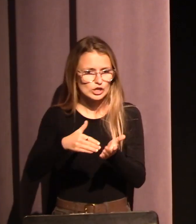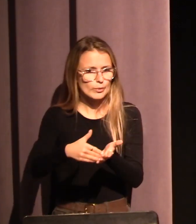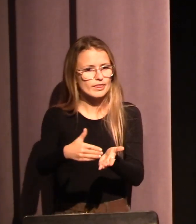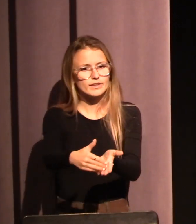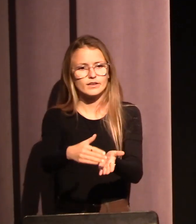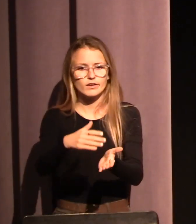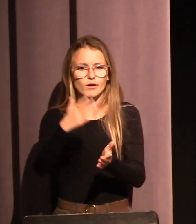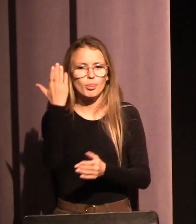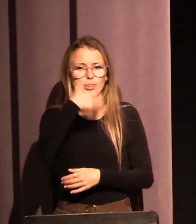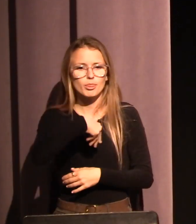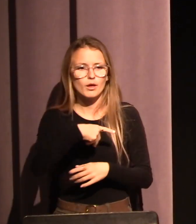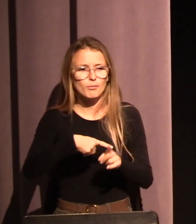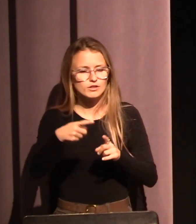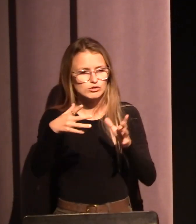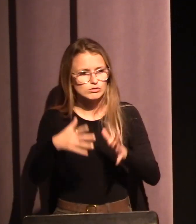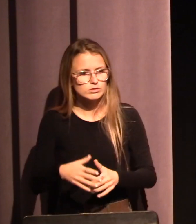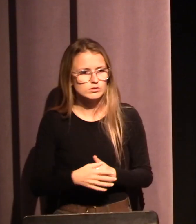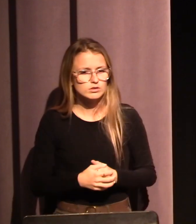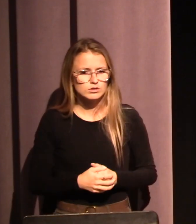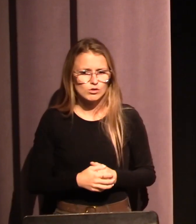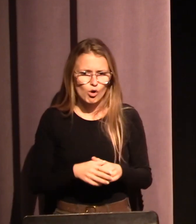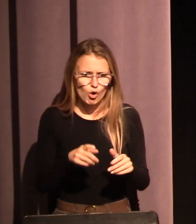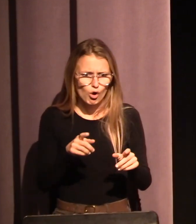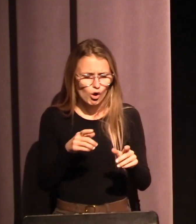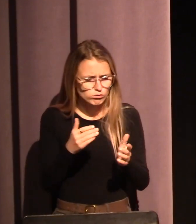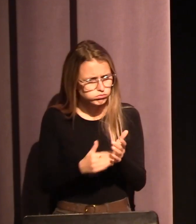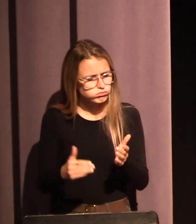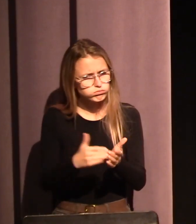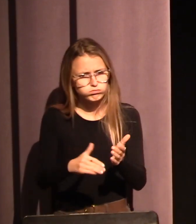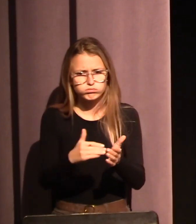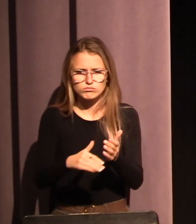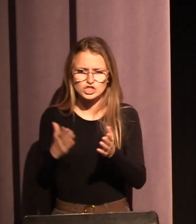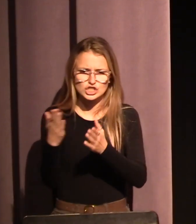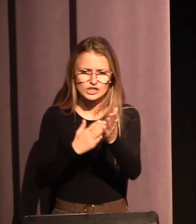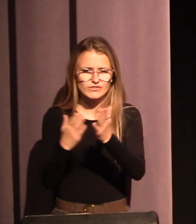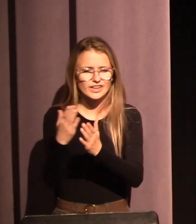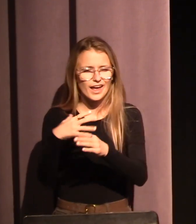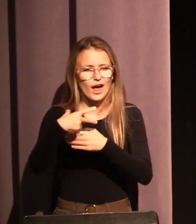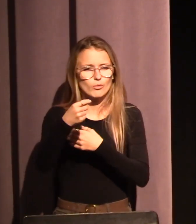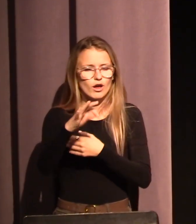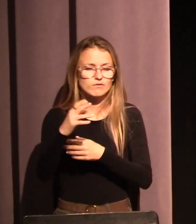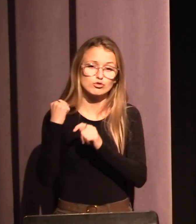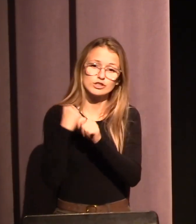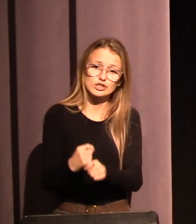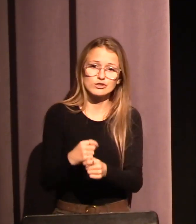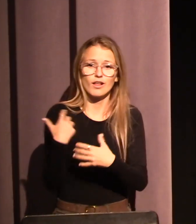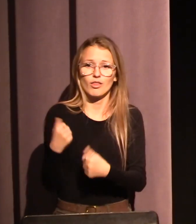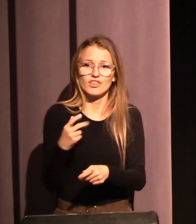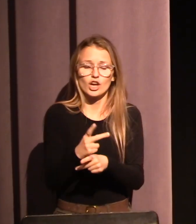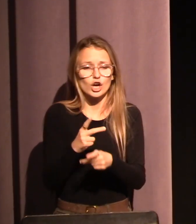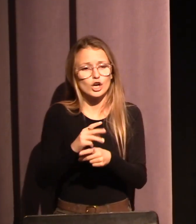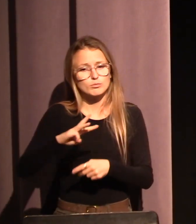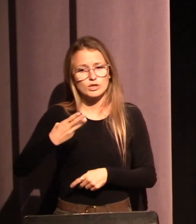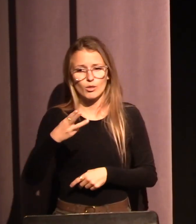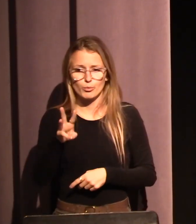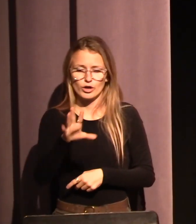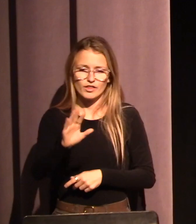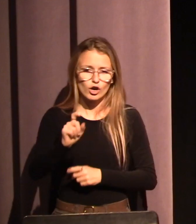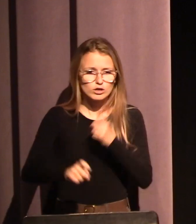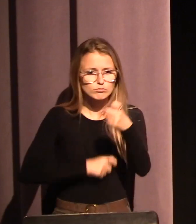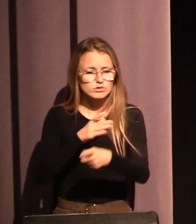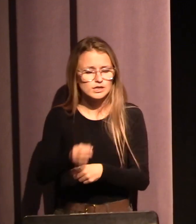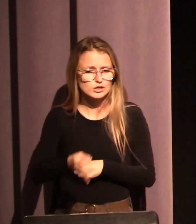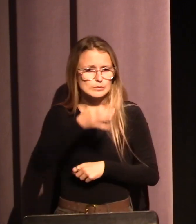professionals. While often serving on the outside of more traditional forms of healthcare, community health workers' contributions and